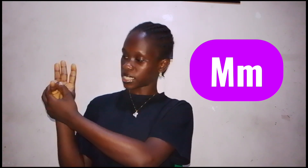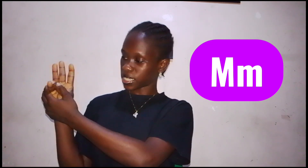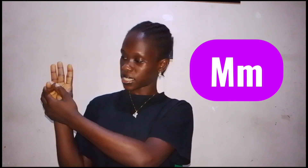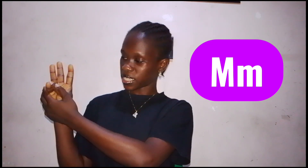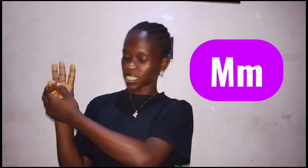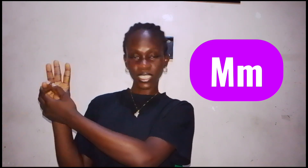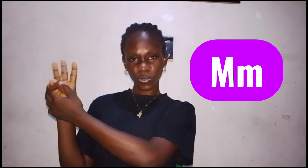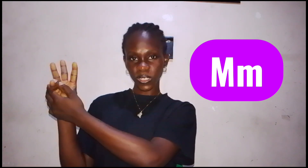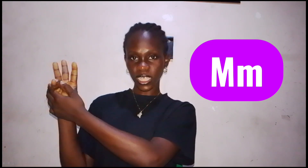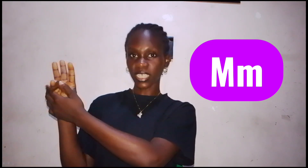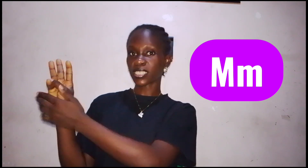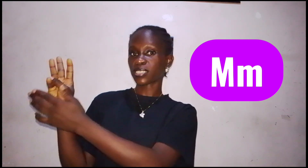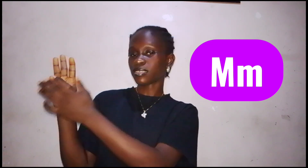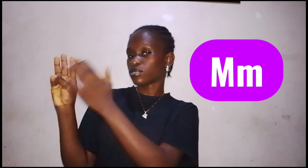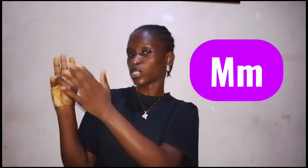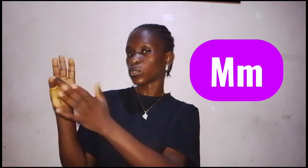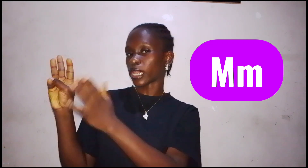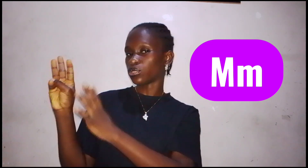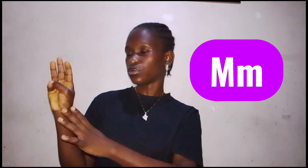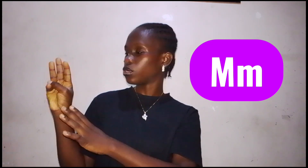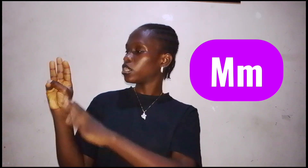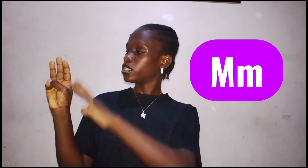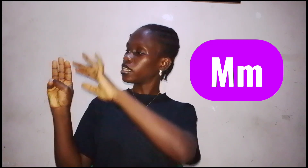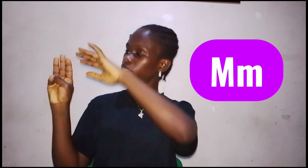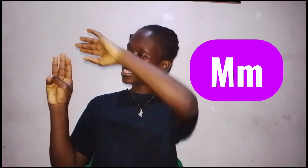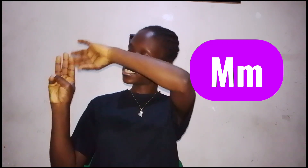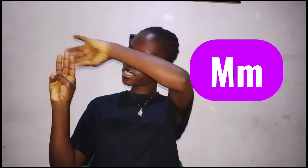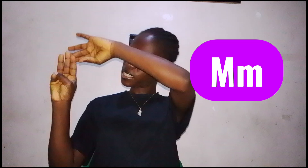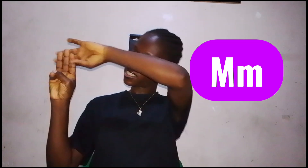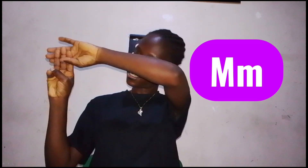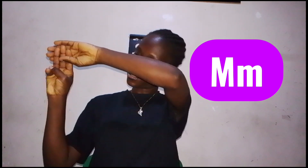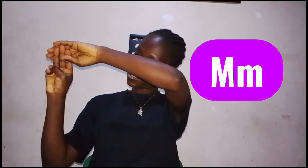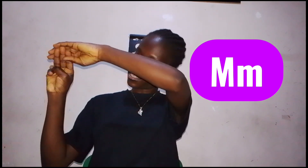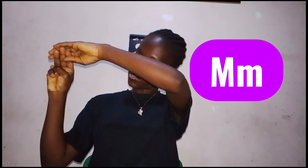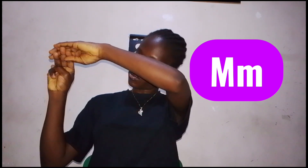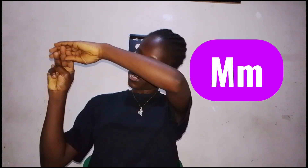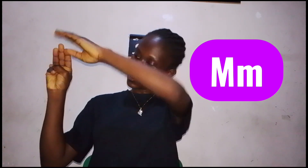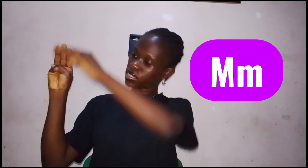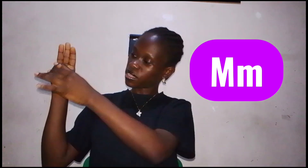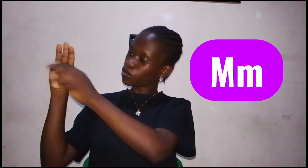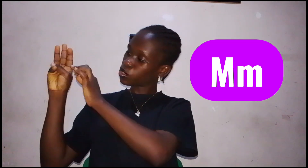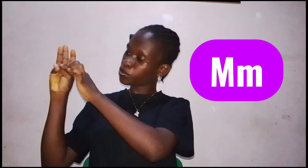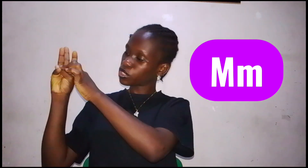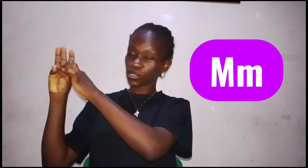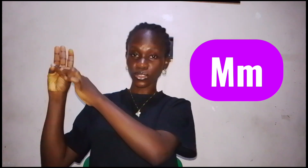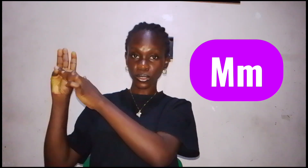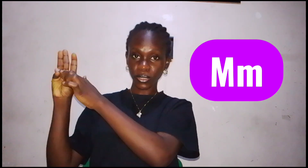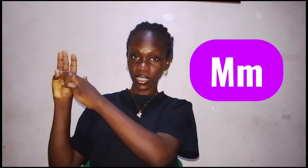like this. Just put it here like this so that it will guide you. Then these 3, you bring it. Once you put your thumb